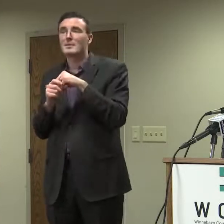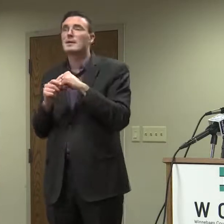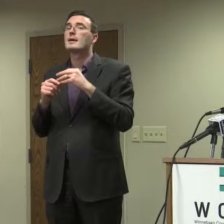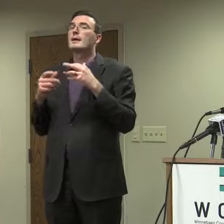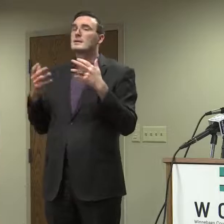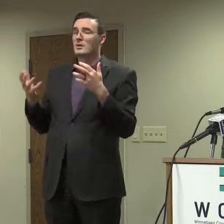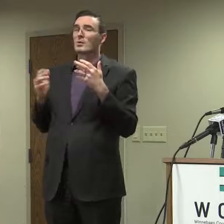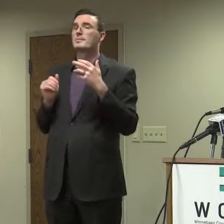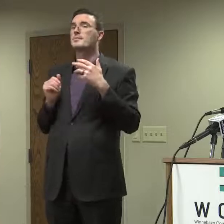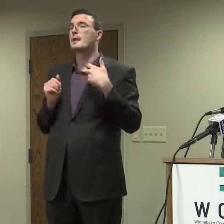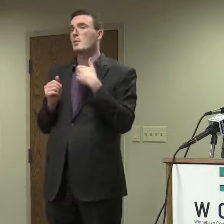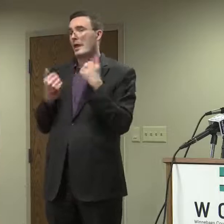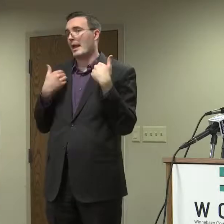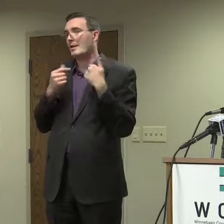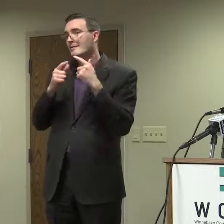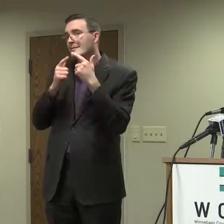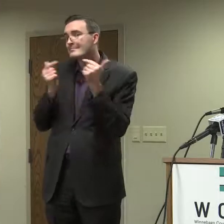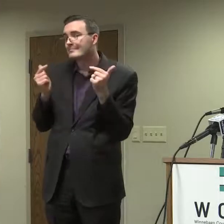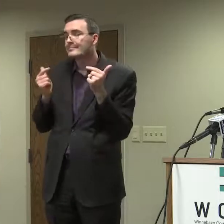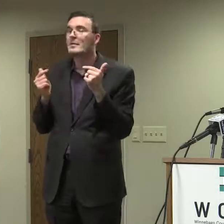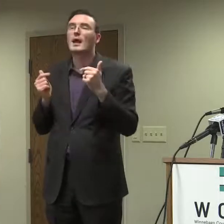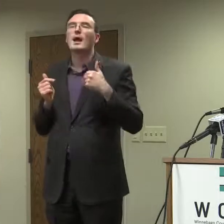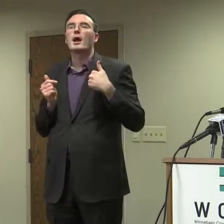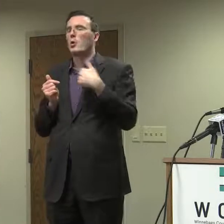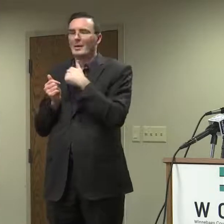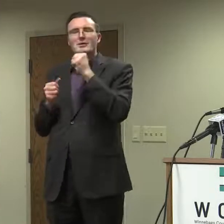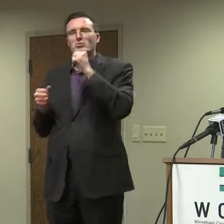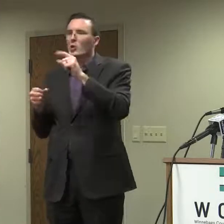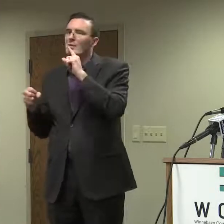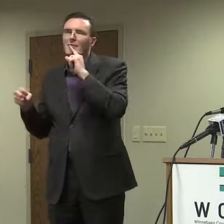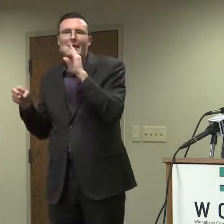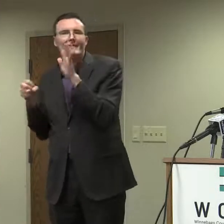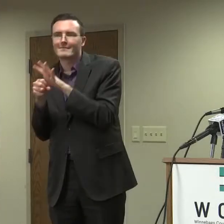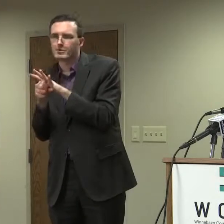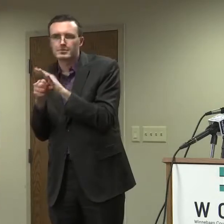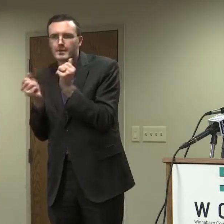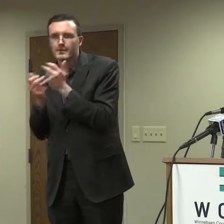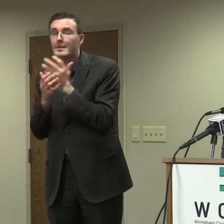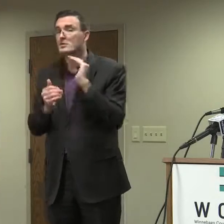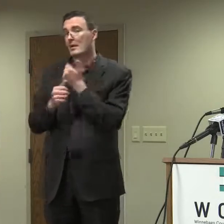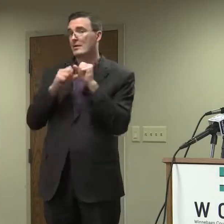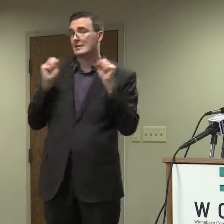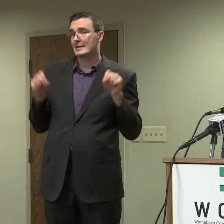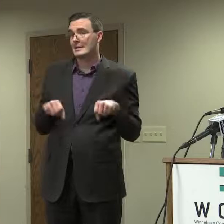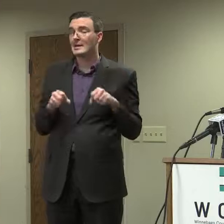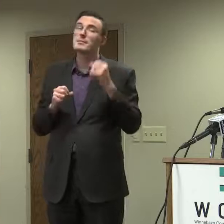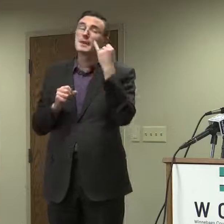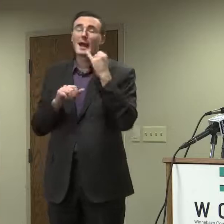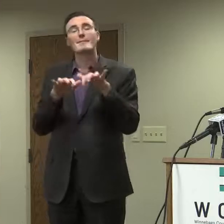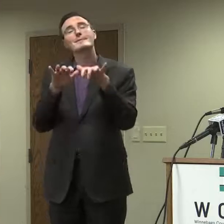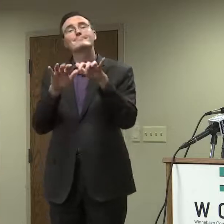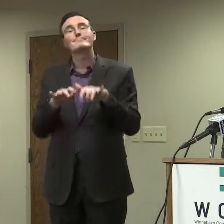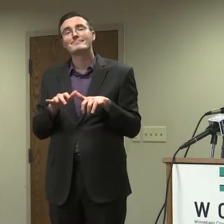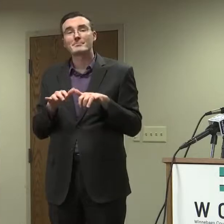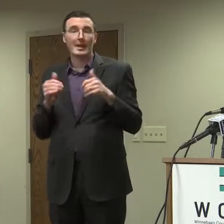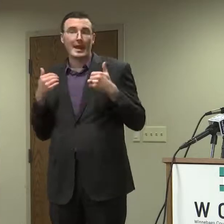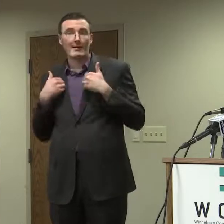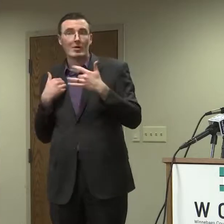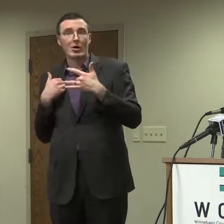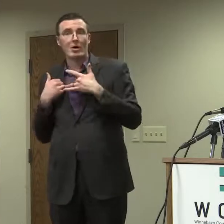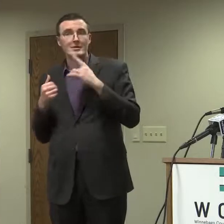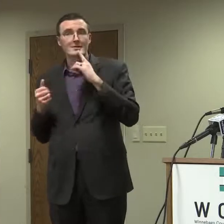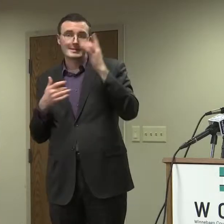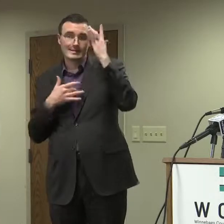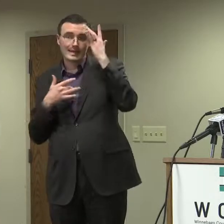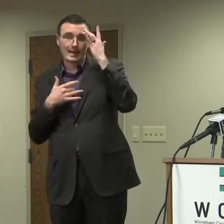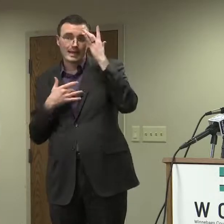ask people to respond positively. We do not confirm diagnoses. So if you put on our system that you had heart disease, we believe that to be true and